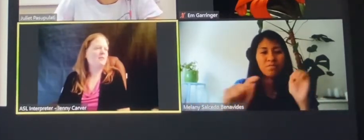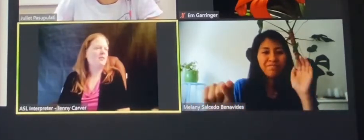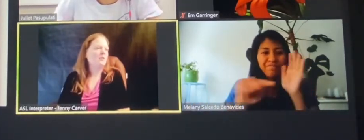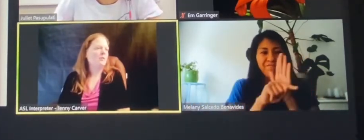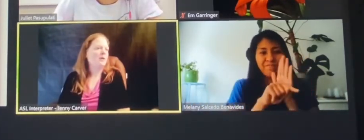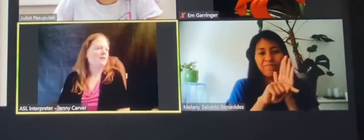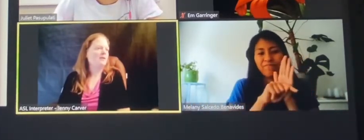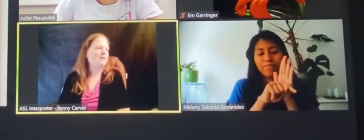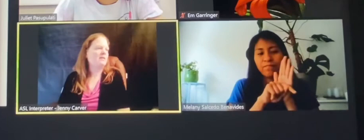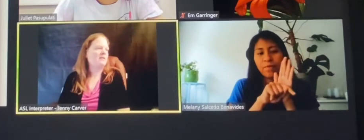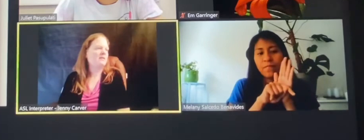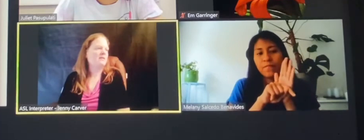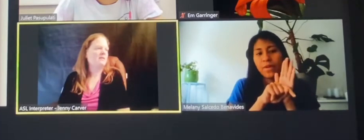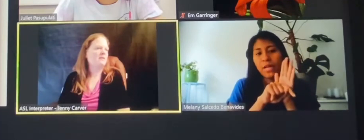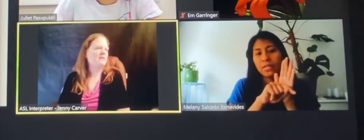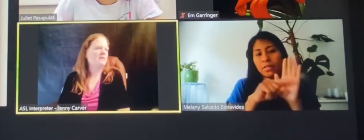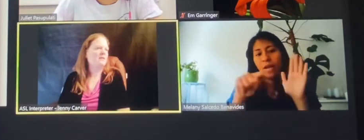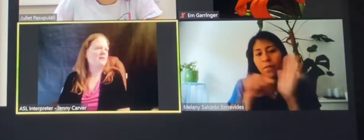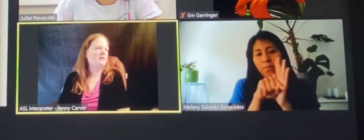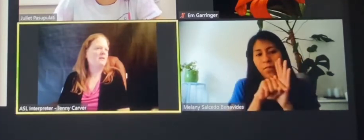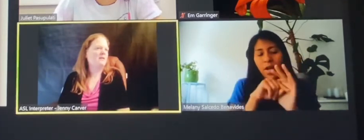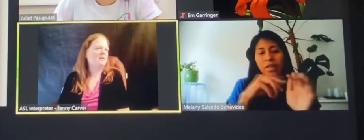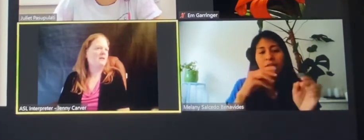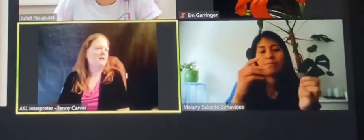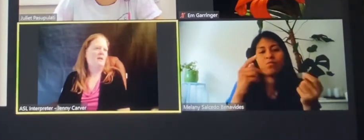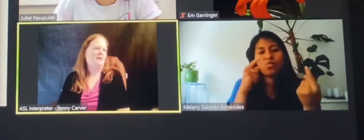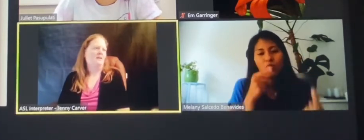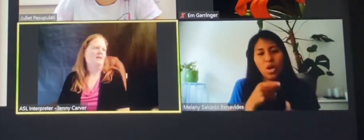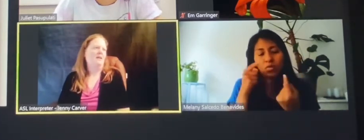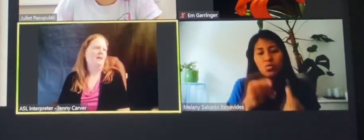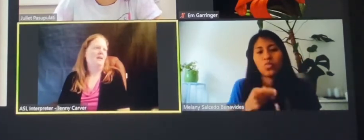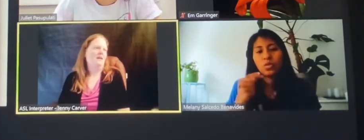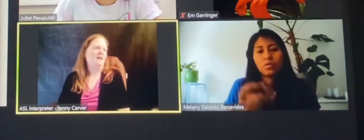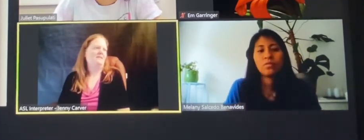could provide. That was a negative thing?